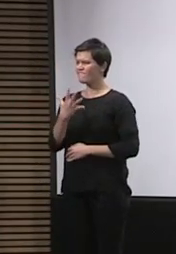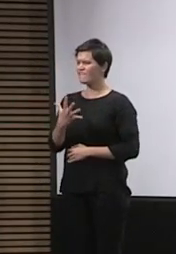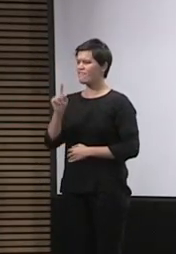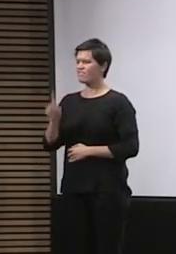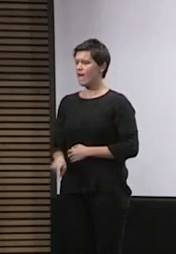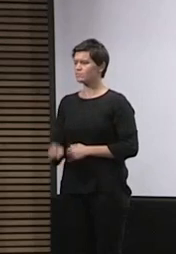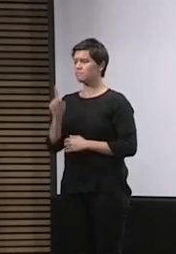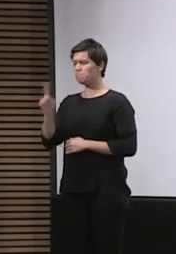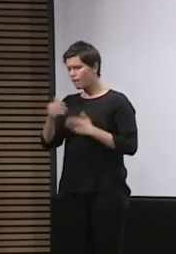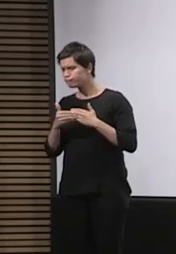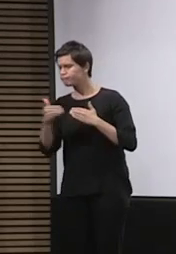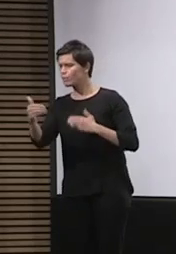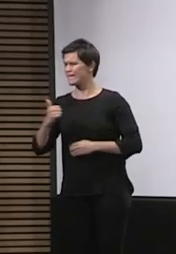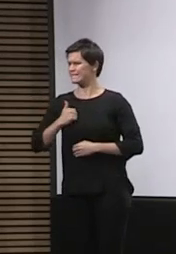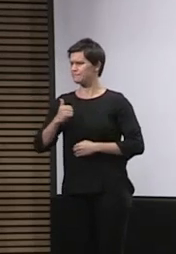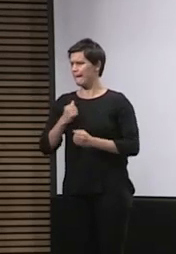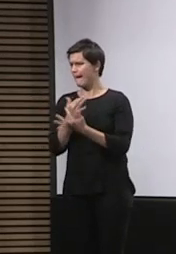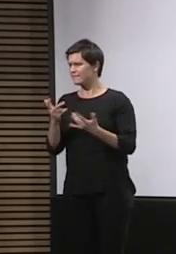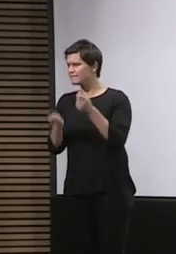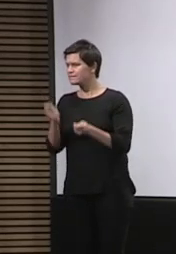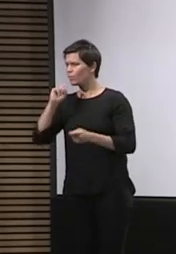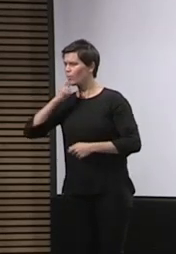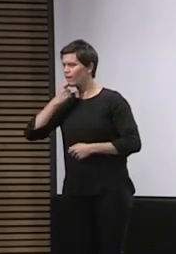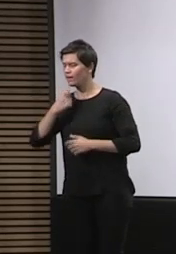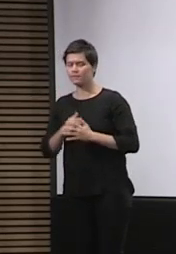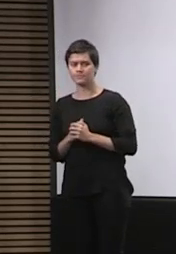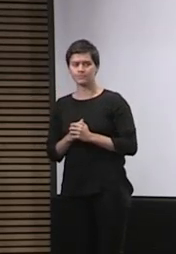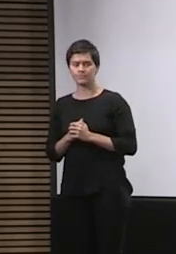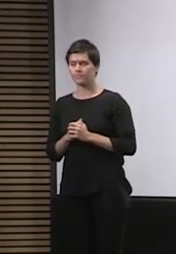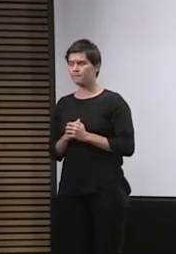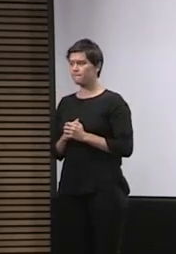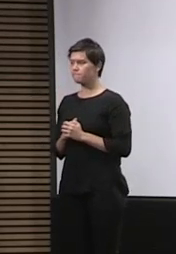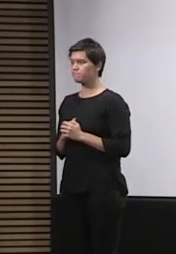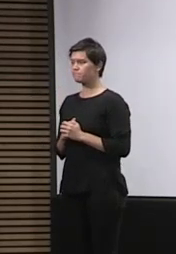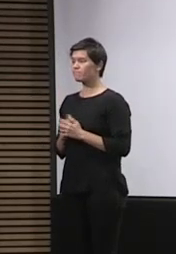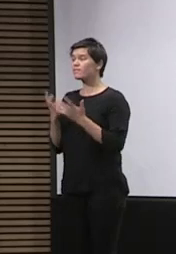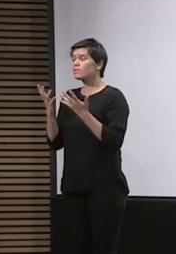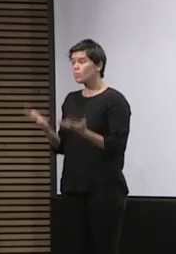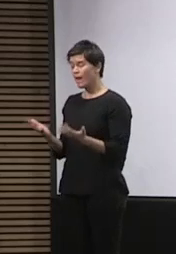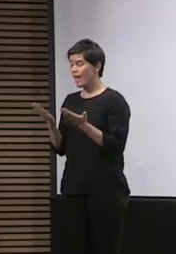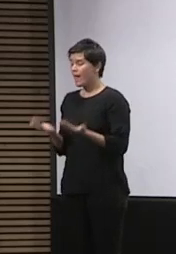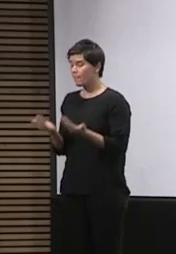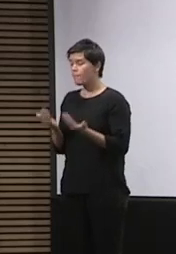weeks? We're using 5,000 as a figure at the moment, but we're doing further work to determine